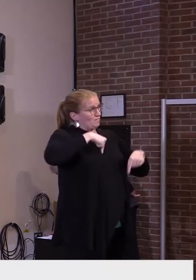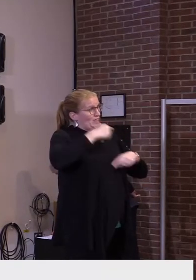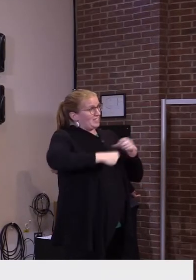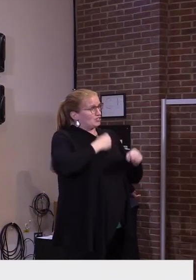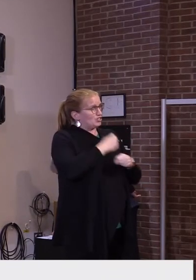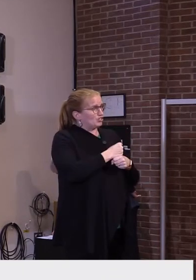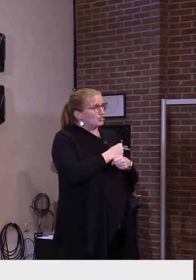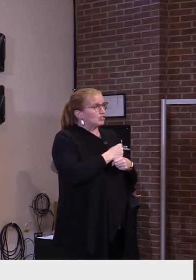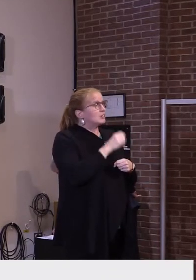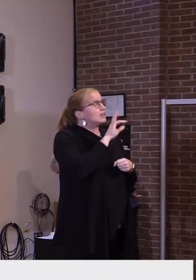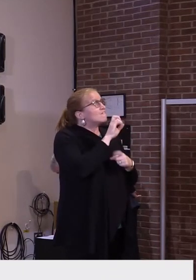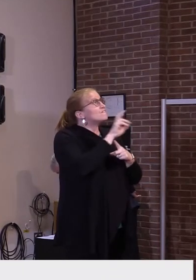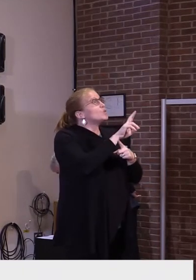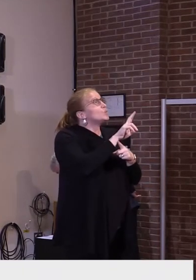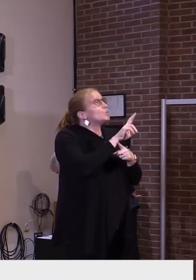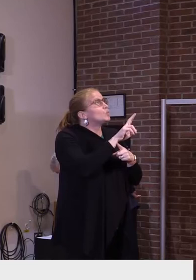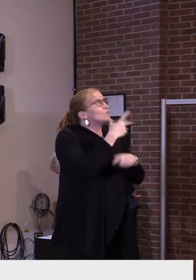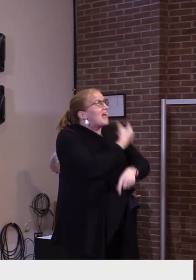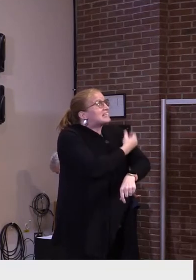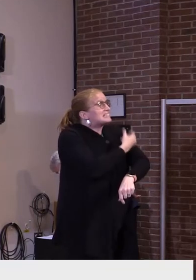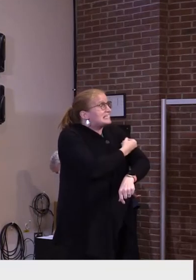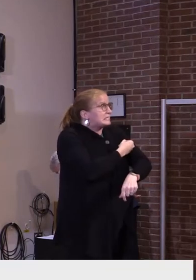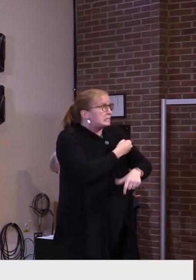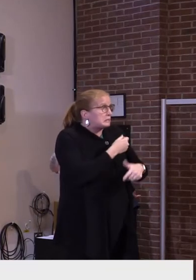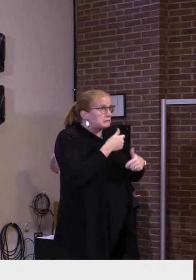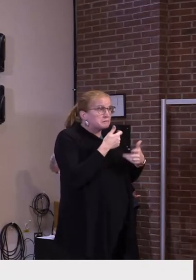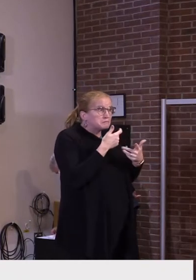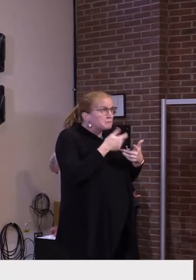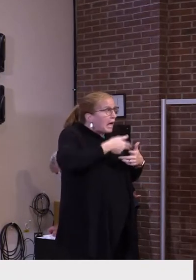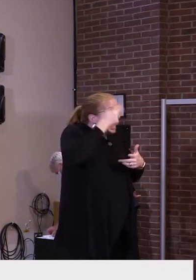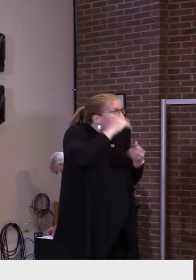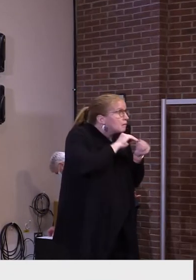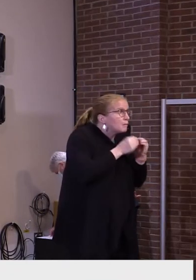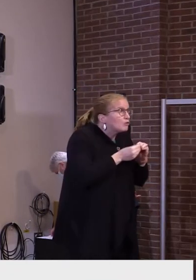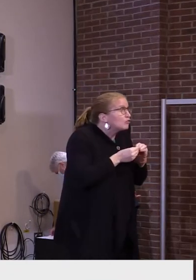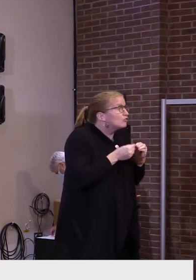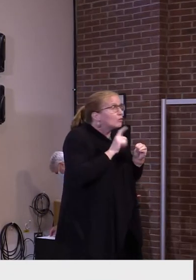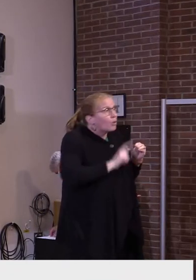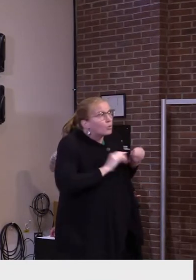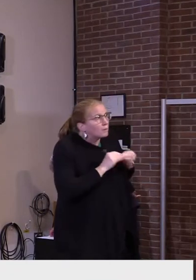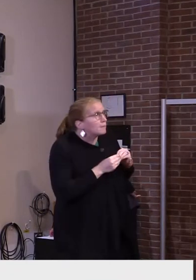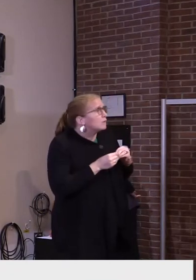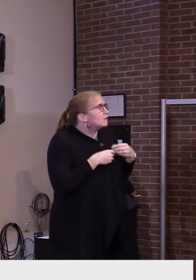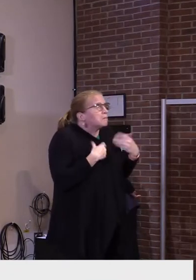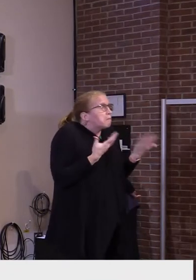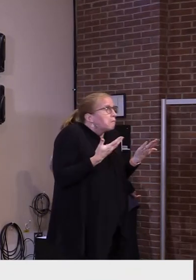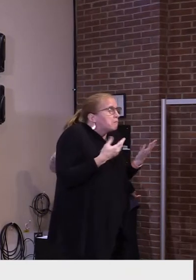flu vaccine? And yes. Two, do you have any sense of how many Vermonters might fall into